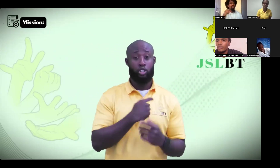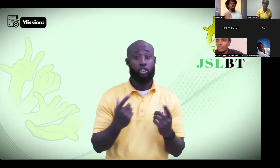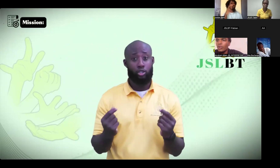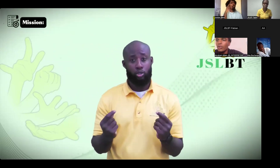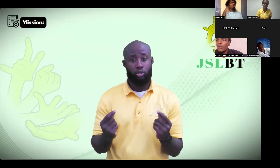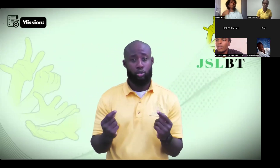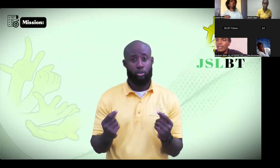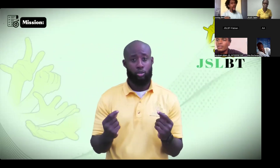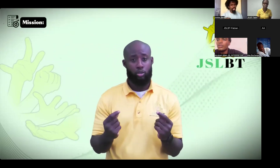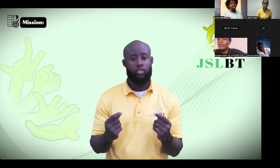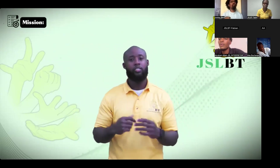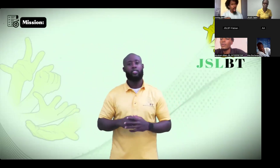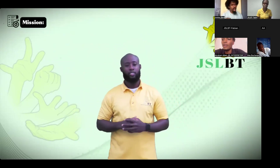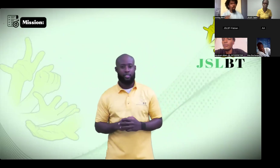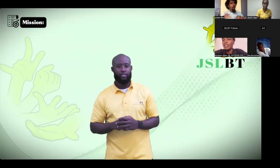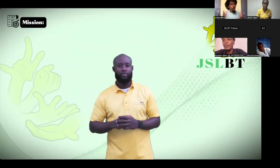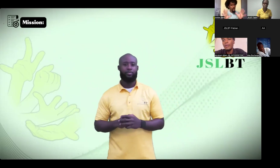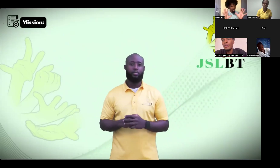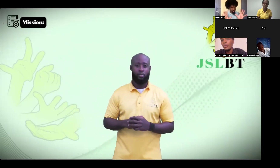So the goal is, in whatever we do,